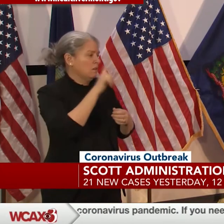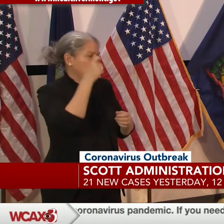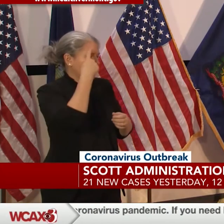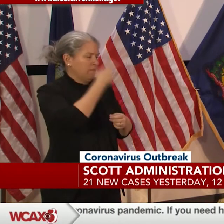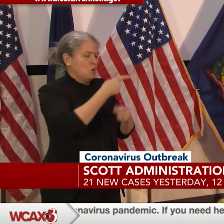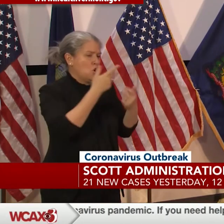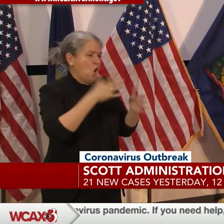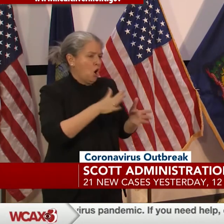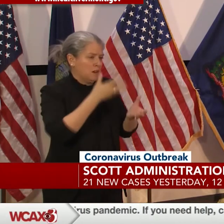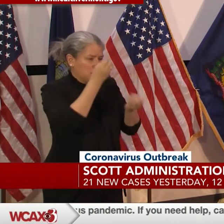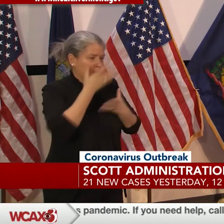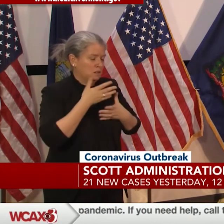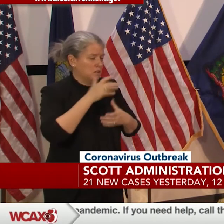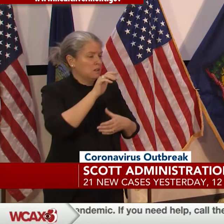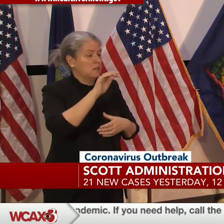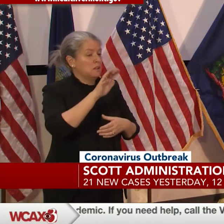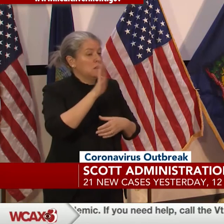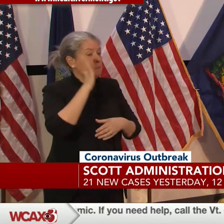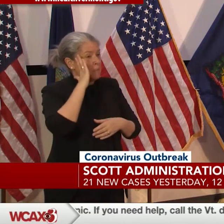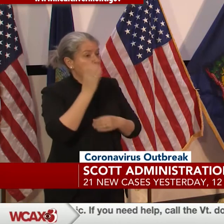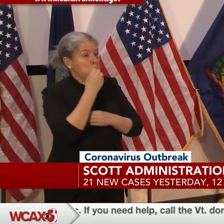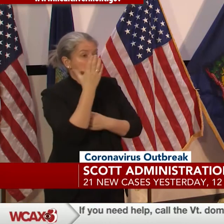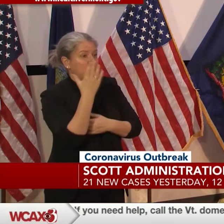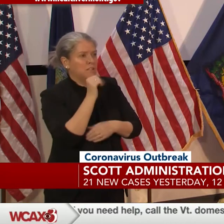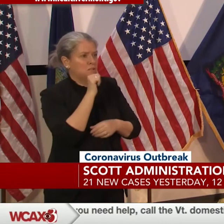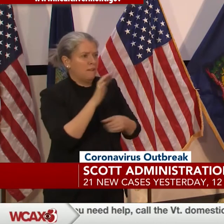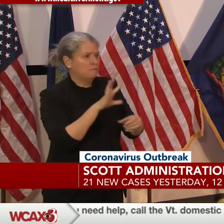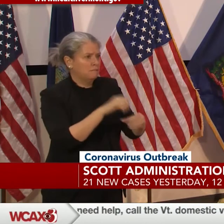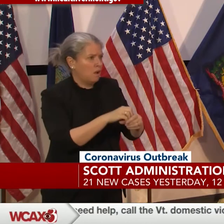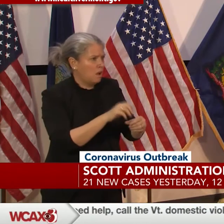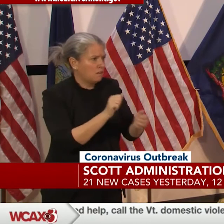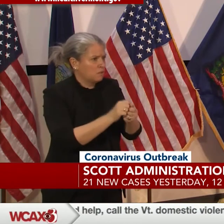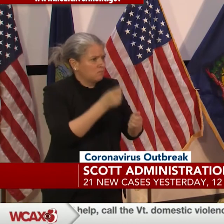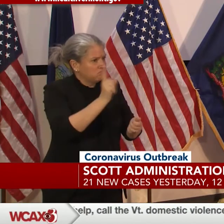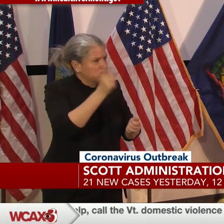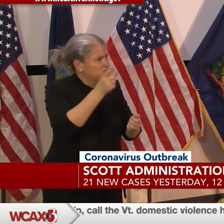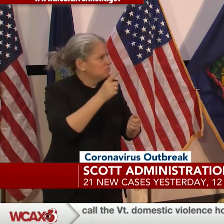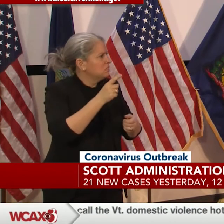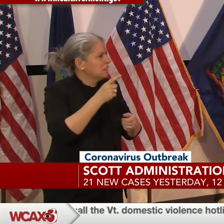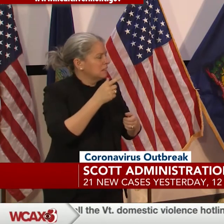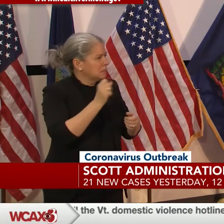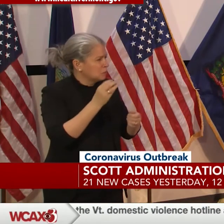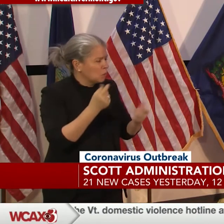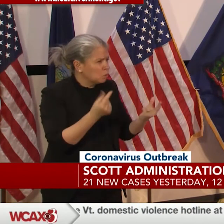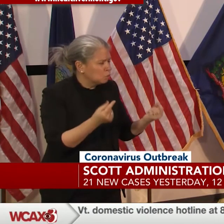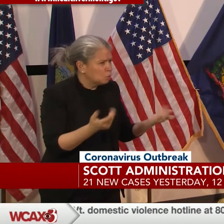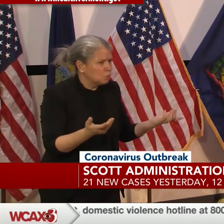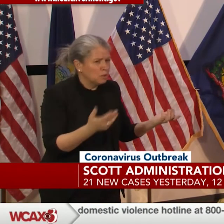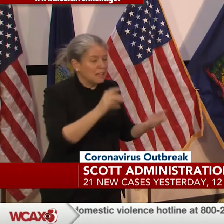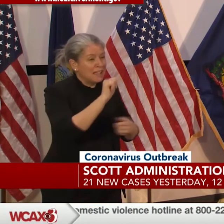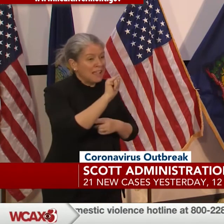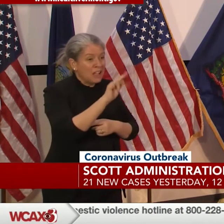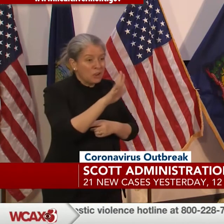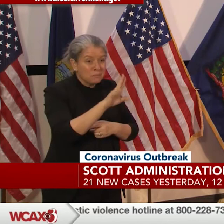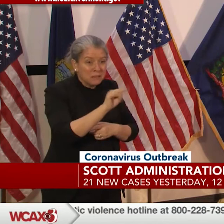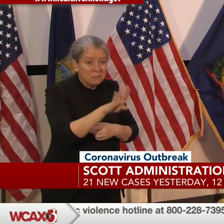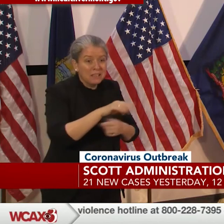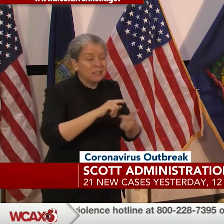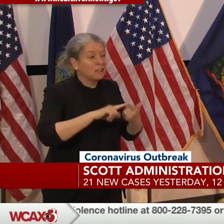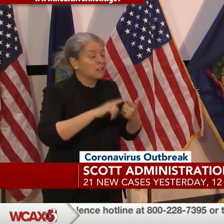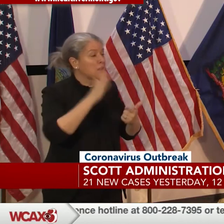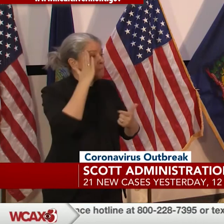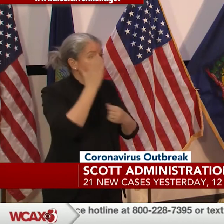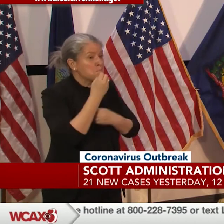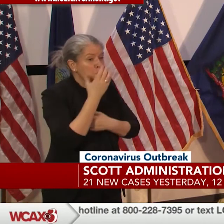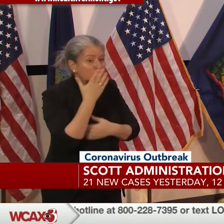already gave us the answer to that, but is there anything in the works to hit the Airbnbs at all? Yeah,